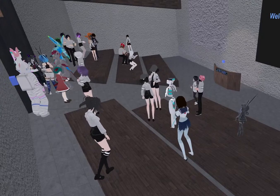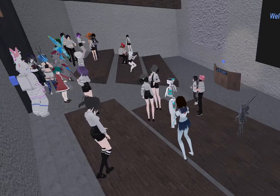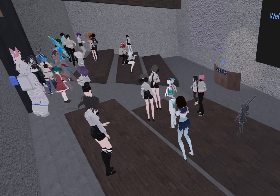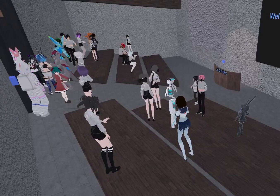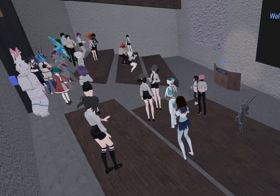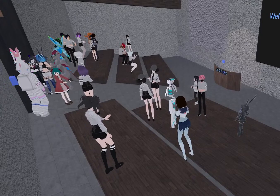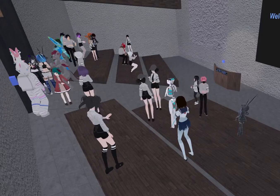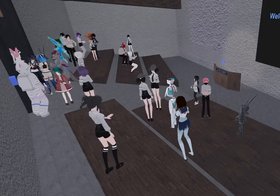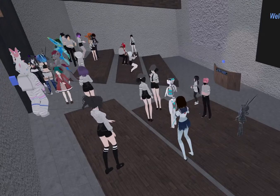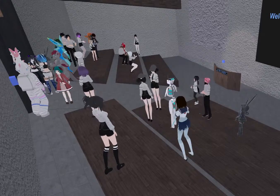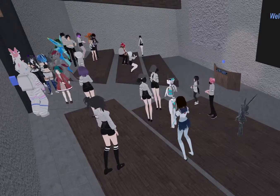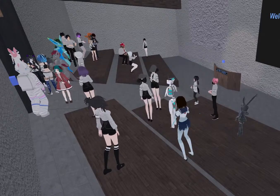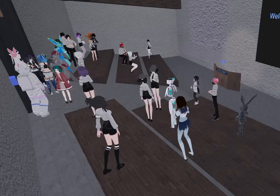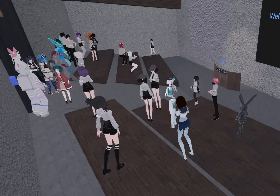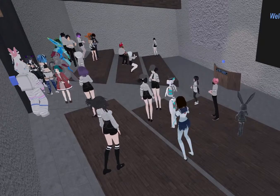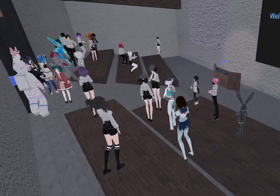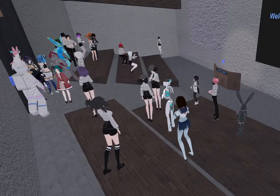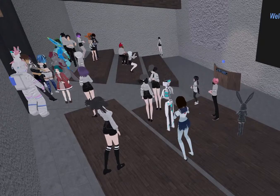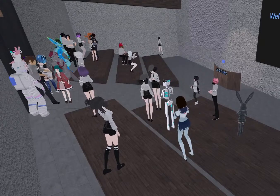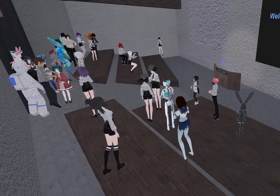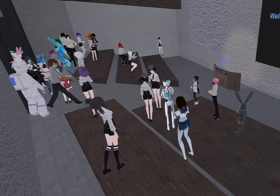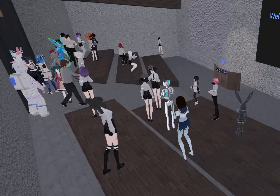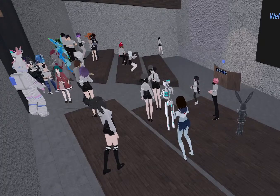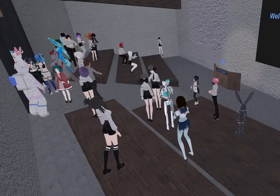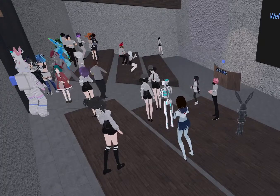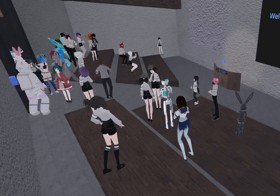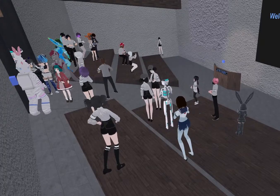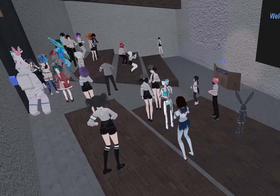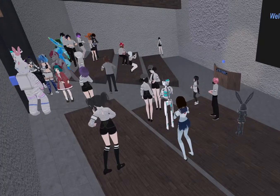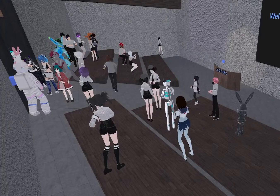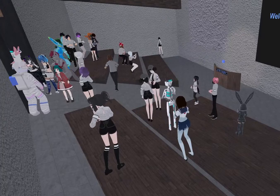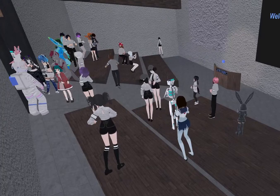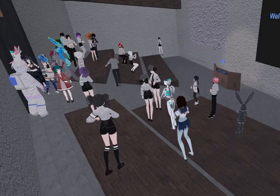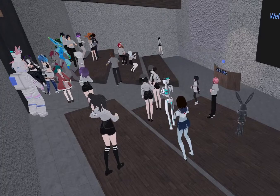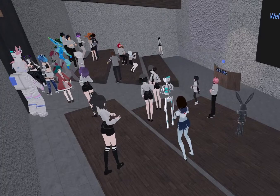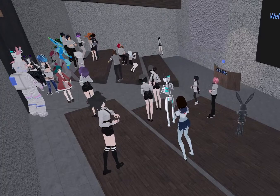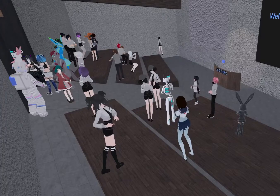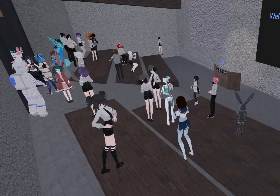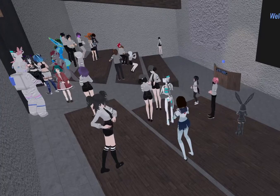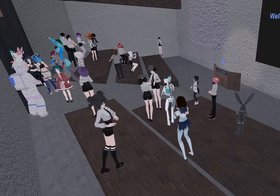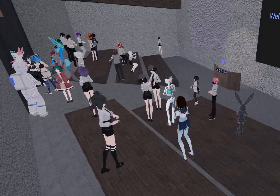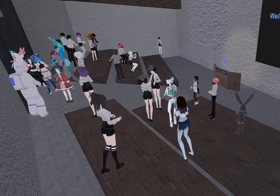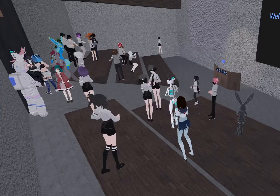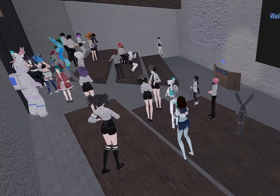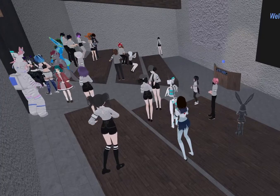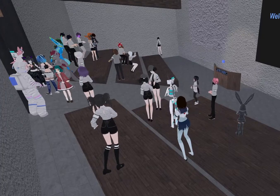sit on the end of my Didn't play bed. tuberculosis. Why not, man?